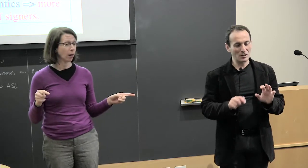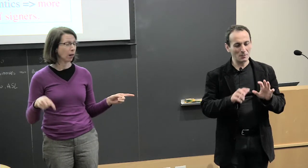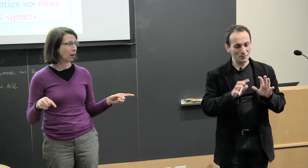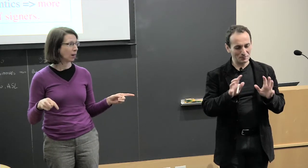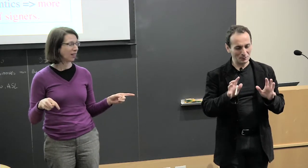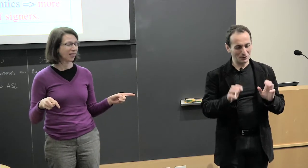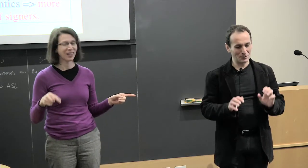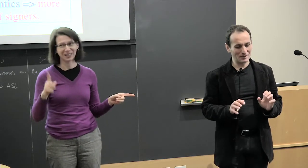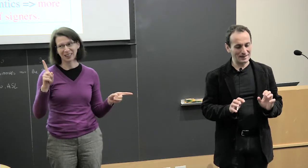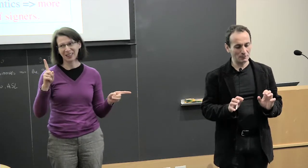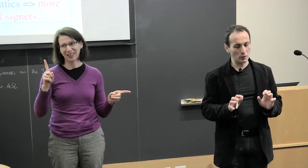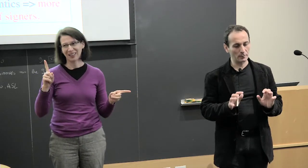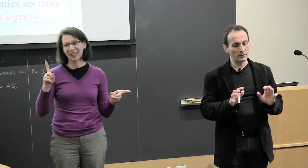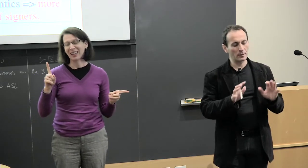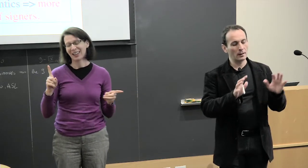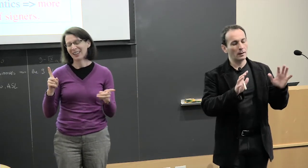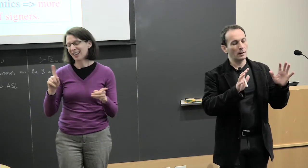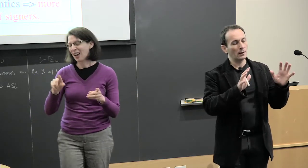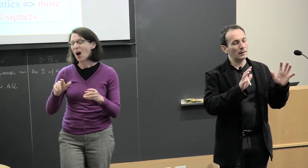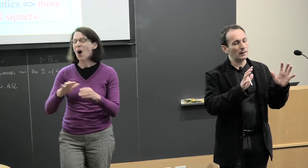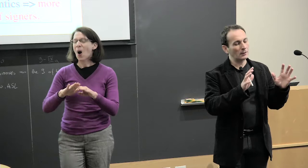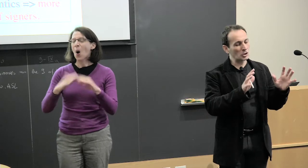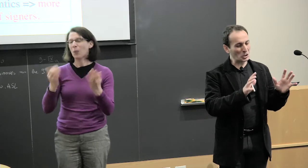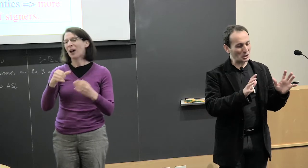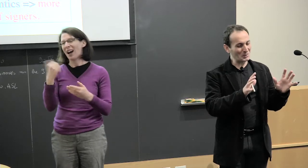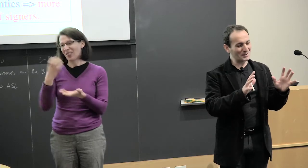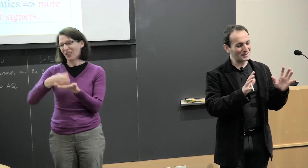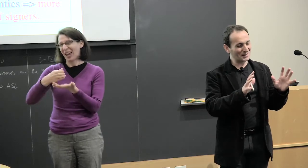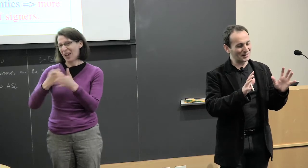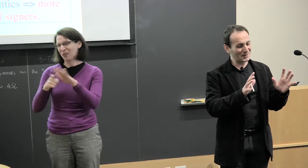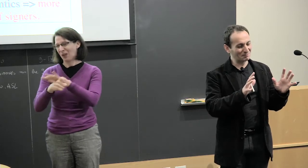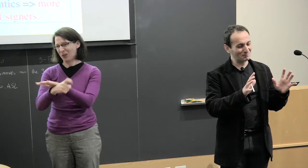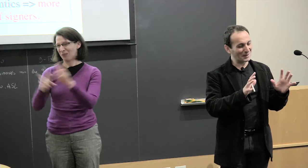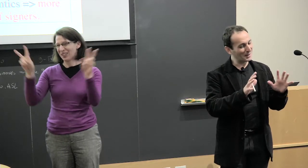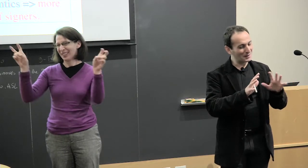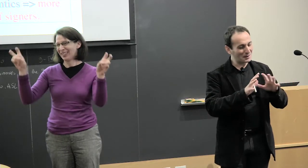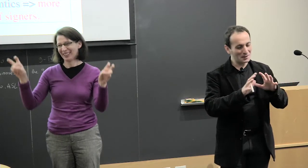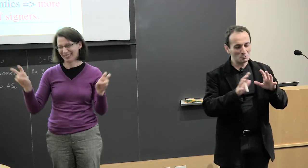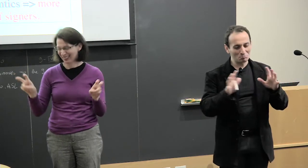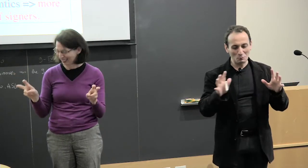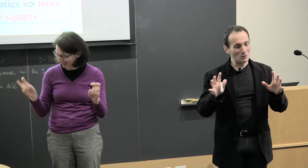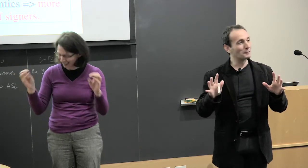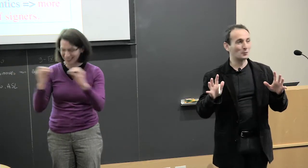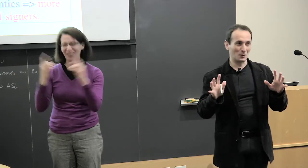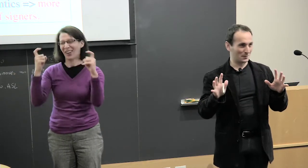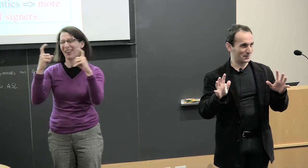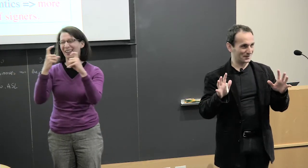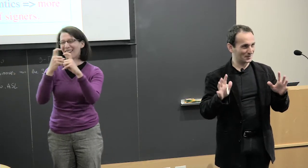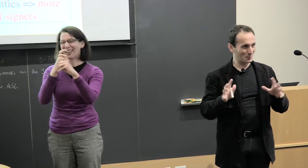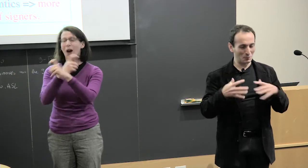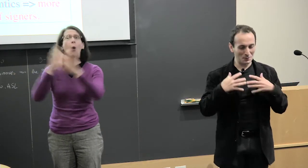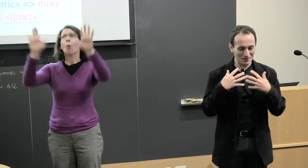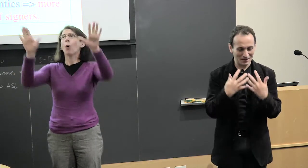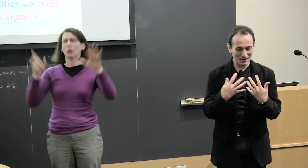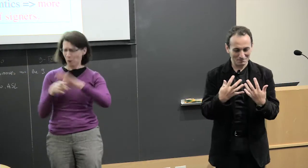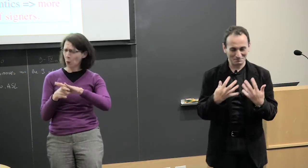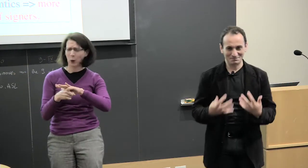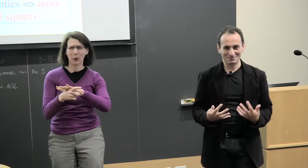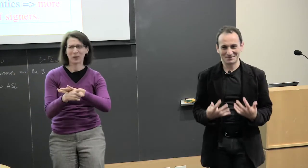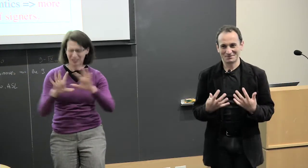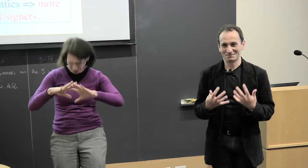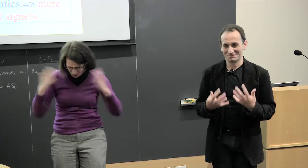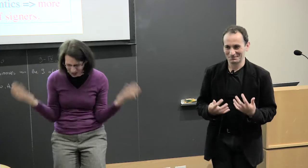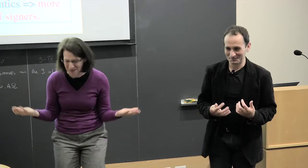this is opening up another can of worms. In terms, I think wonderful worms that